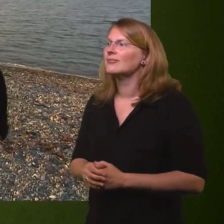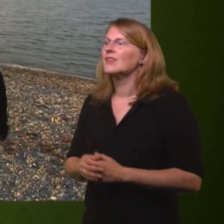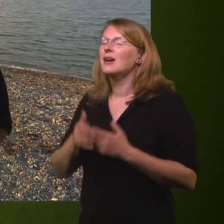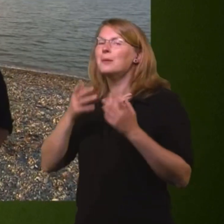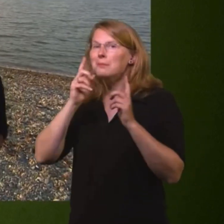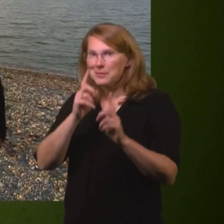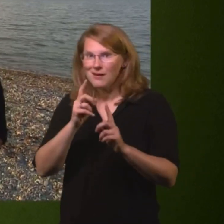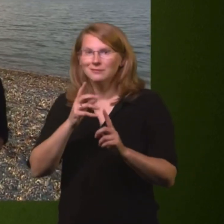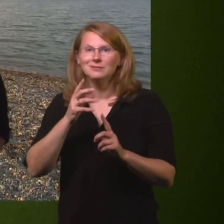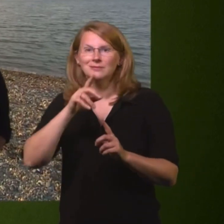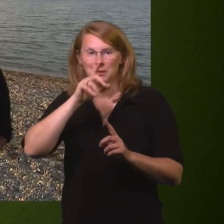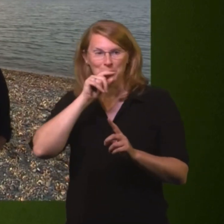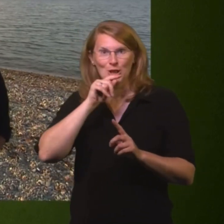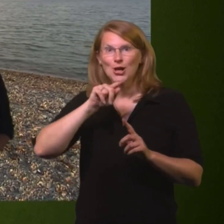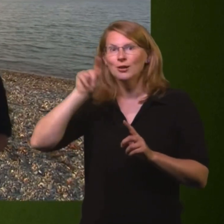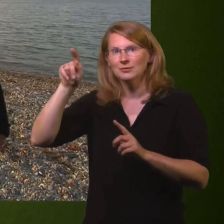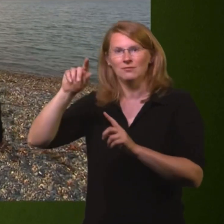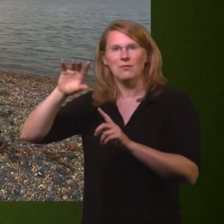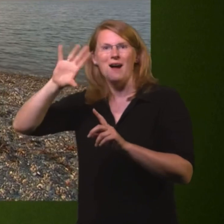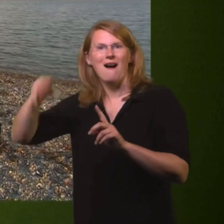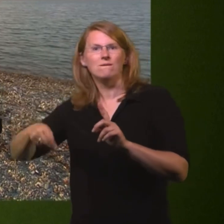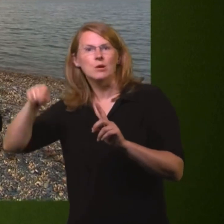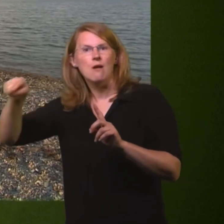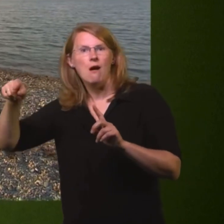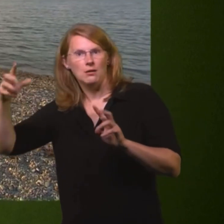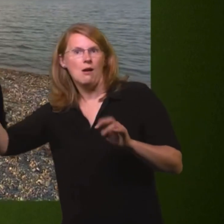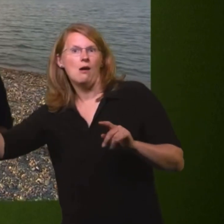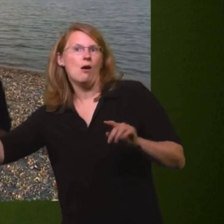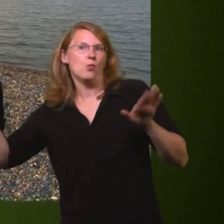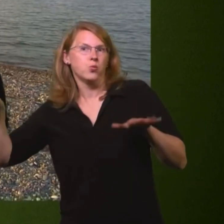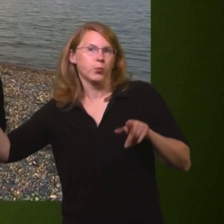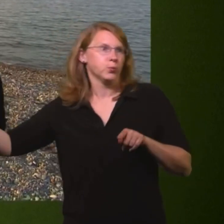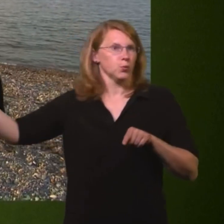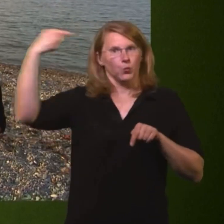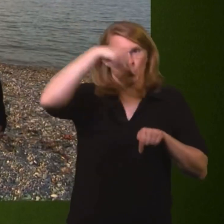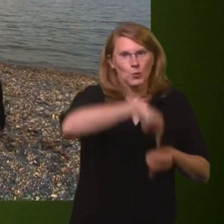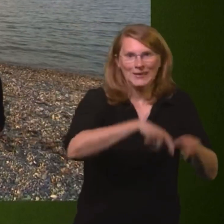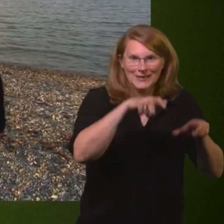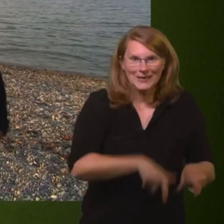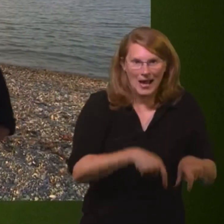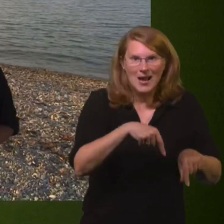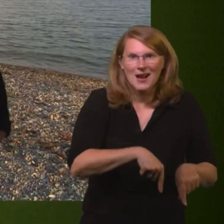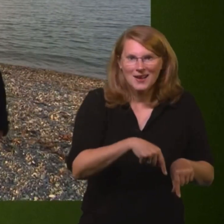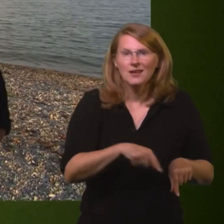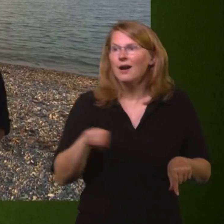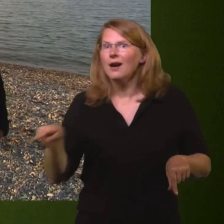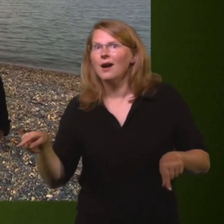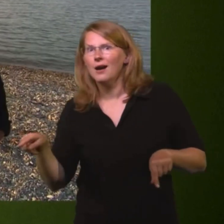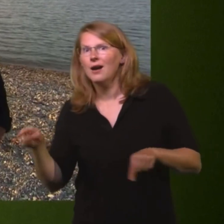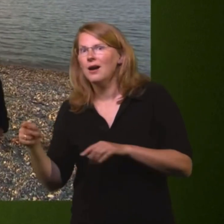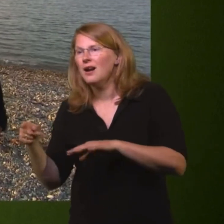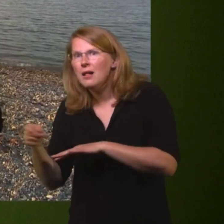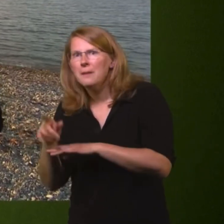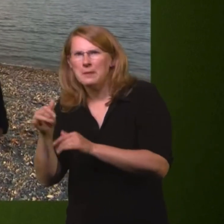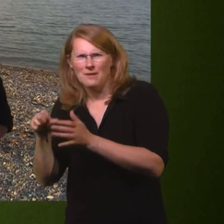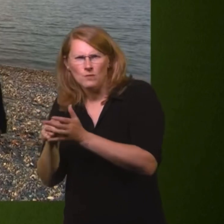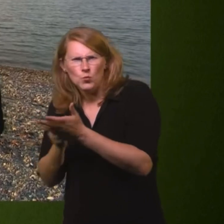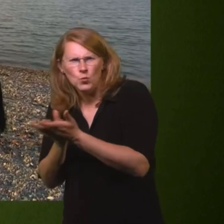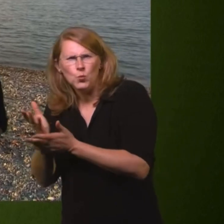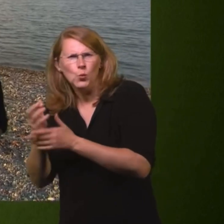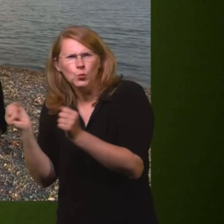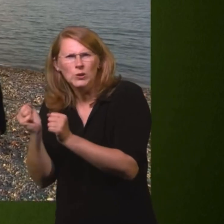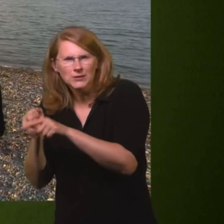come here from their spring migration, they don't know that the sand eels might have had a tough winter and they'll arrive here without enough food